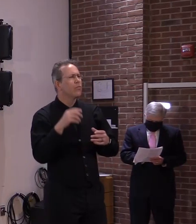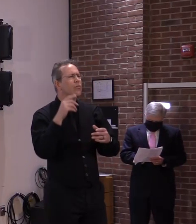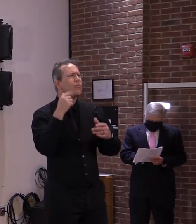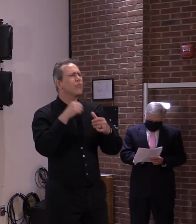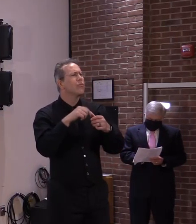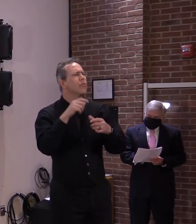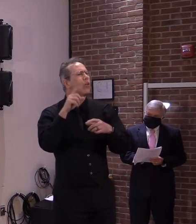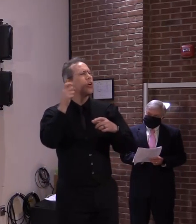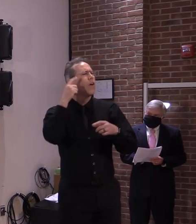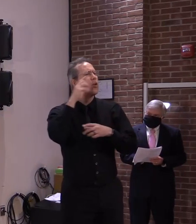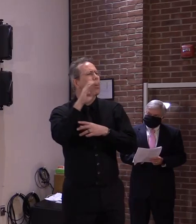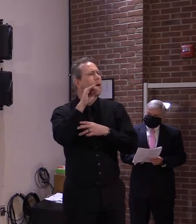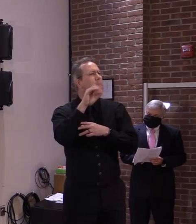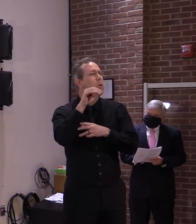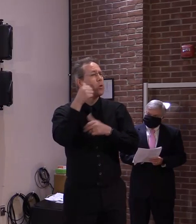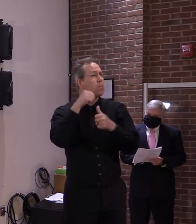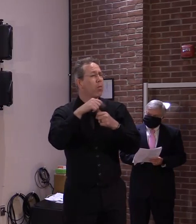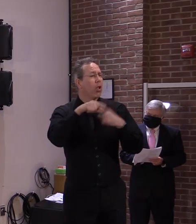up.